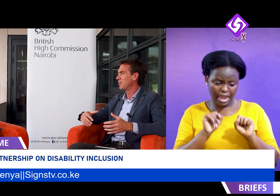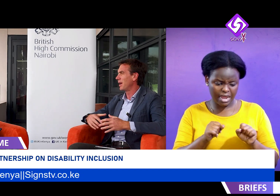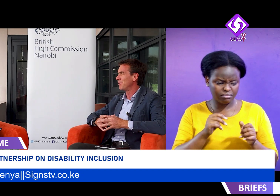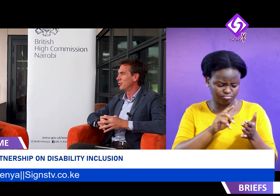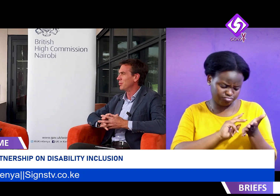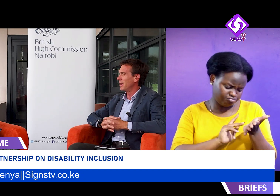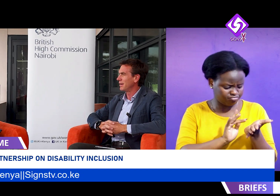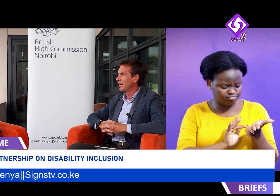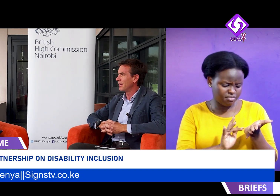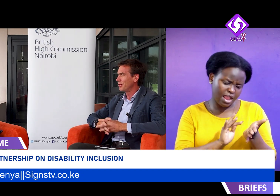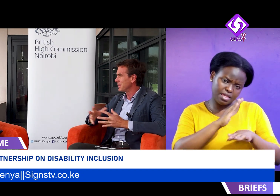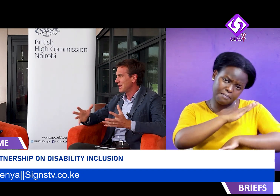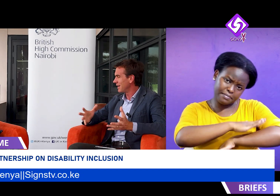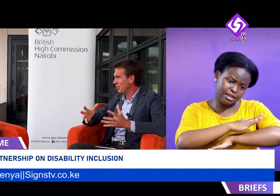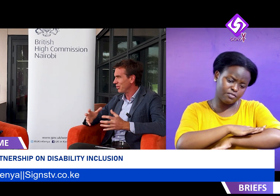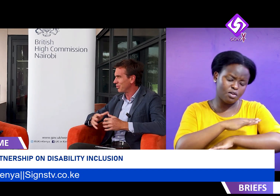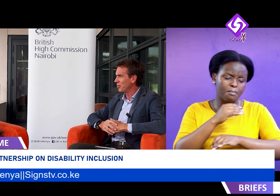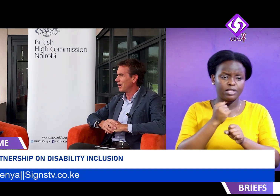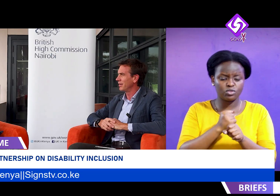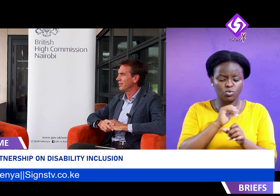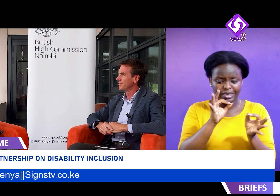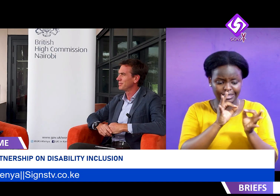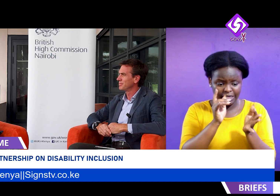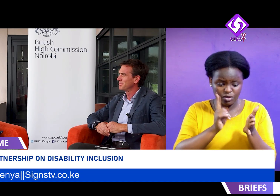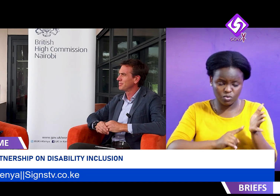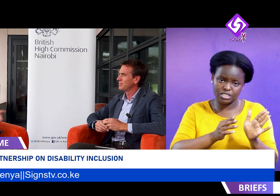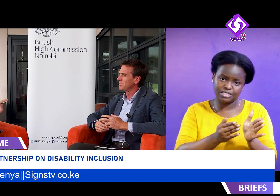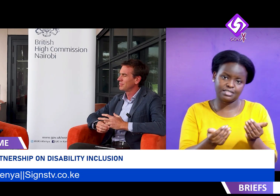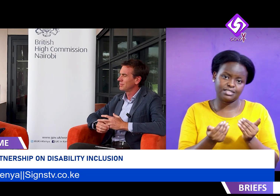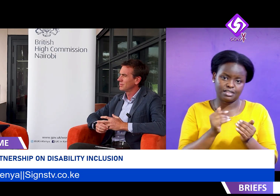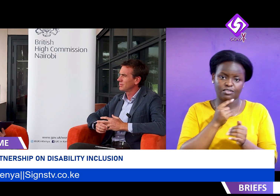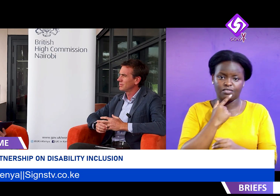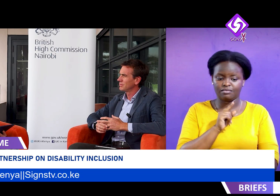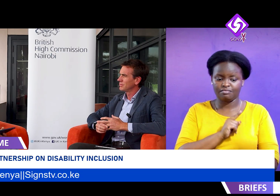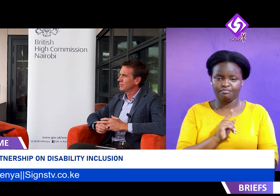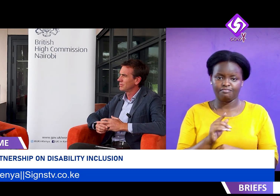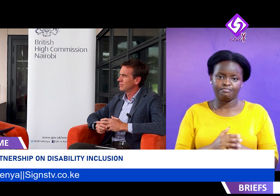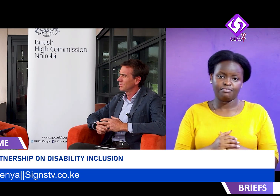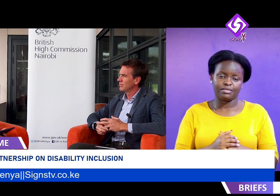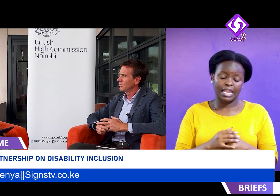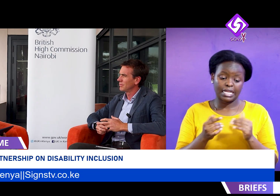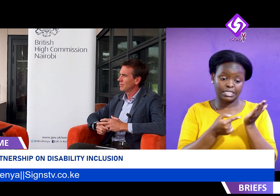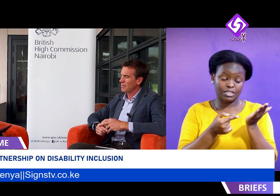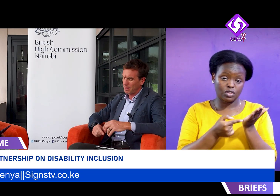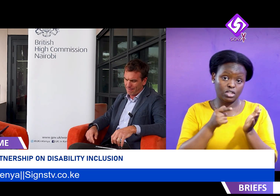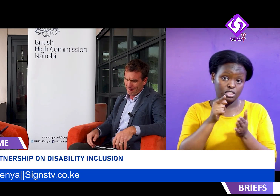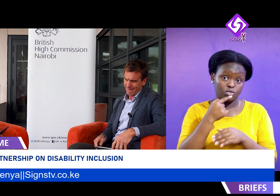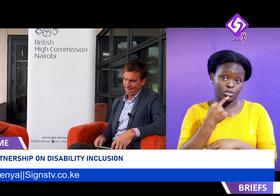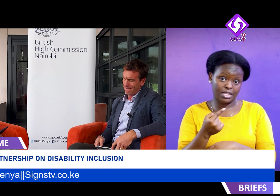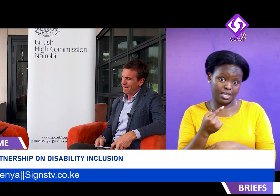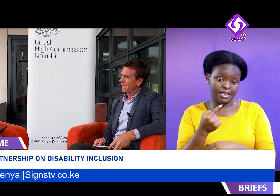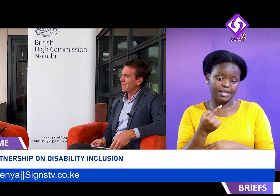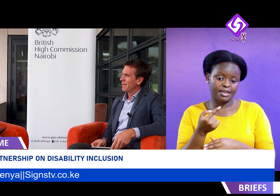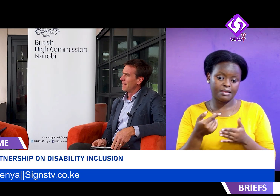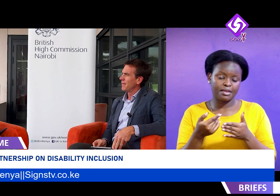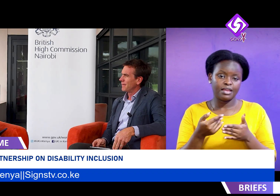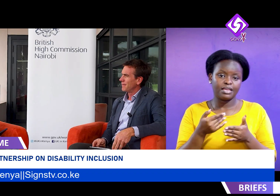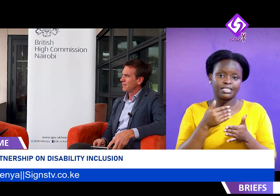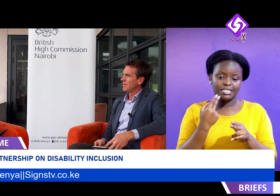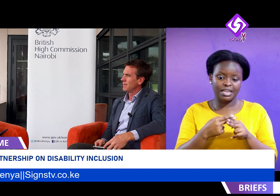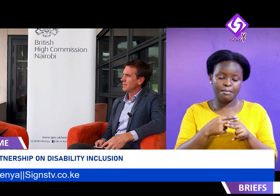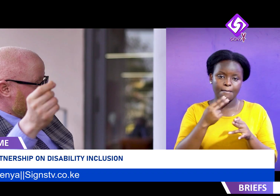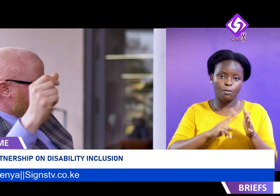navigate the platform and do exactly what was required. Actually, the technology that you're referring to initially, it is called the Assistol app.